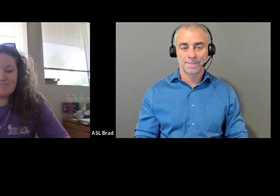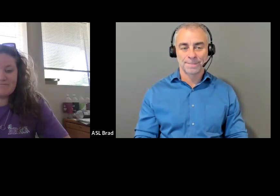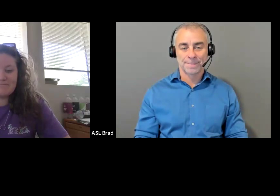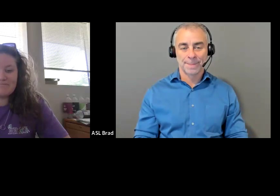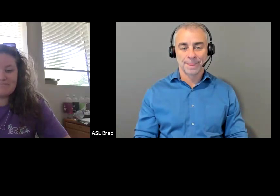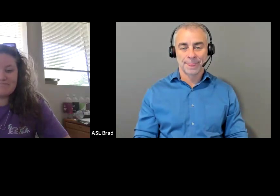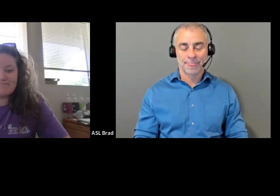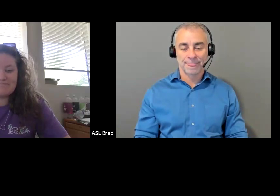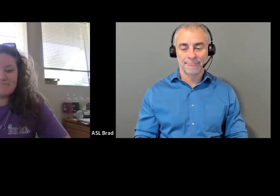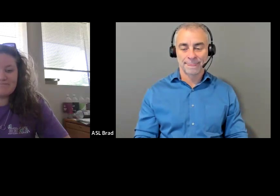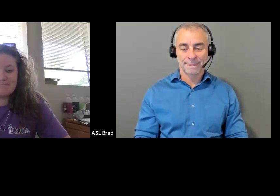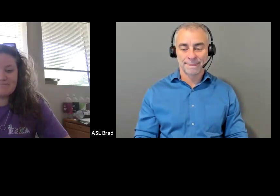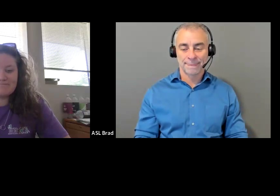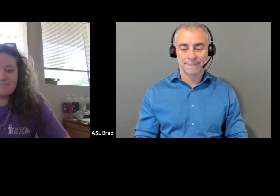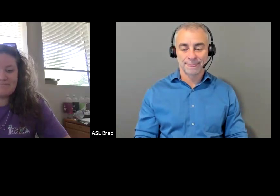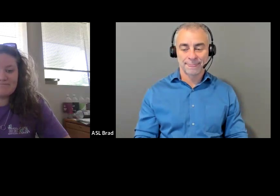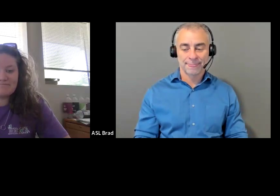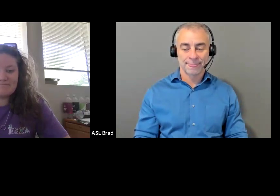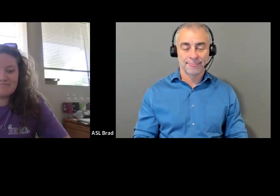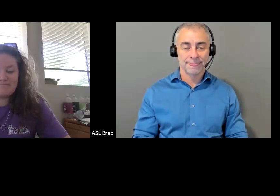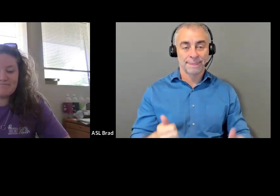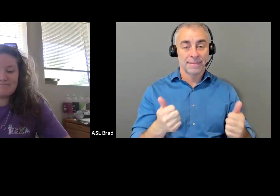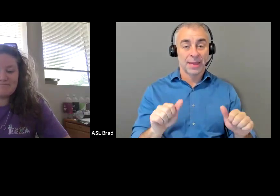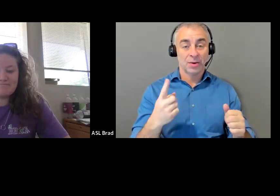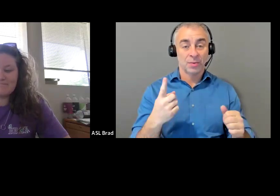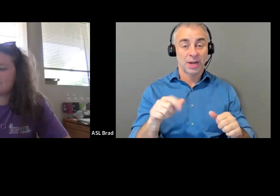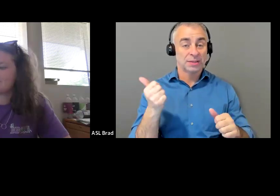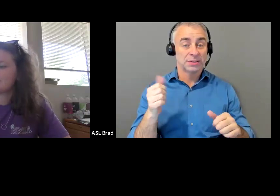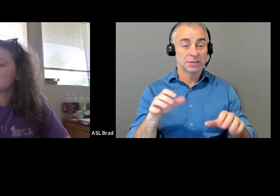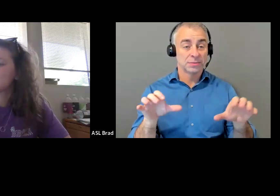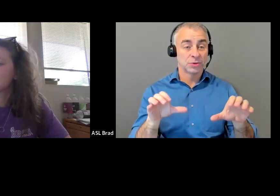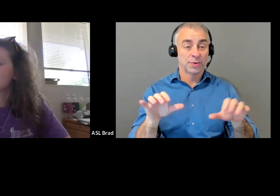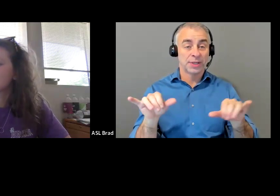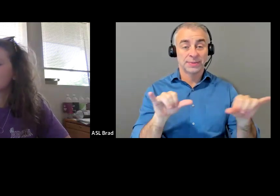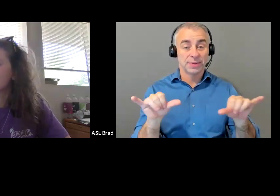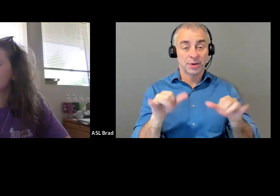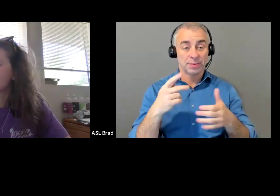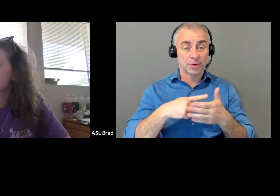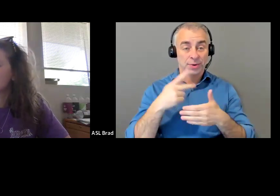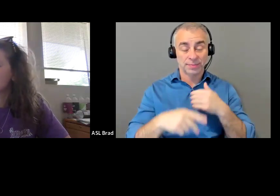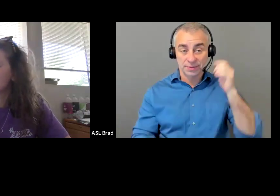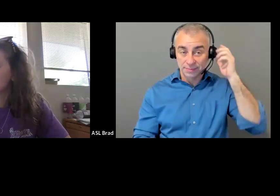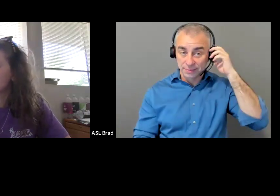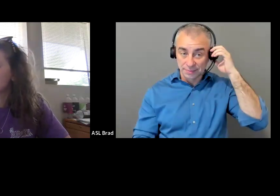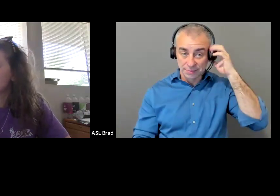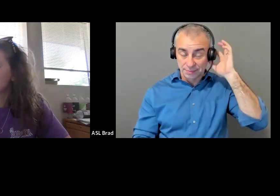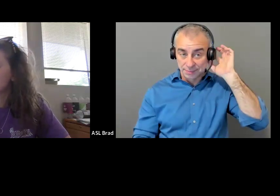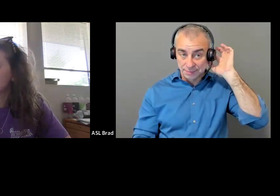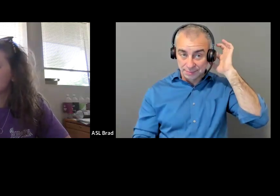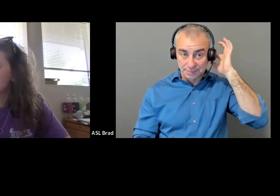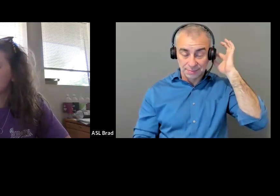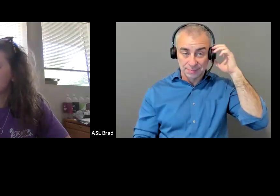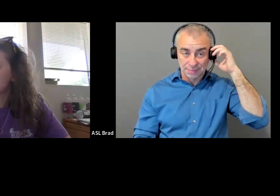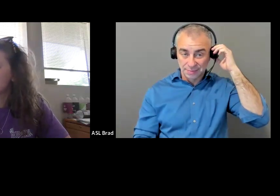Is anyone else doing similar programs or, have you had to navigate